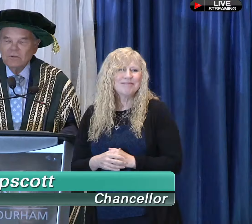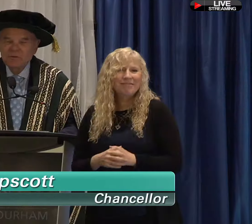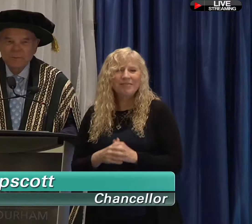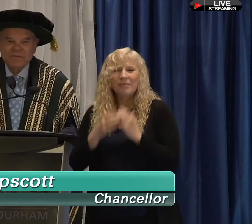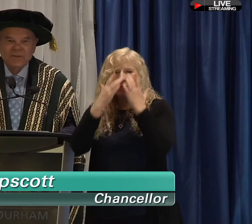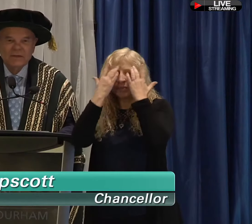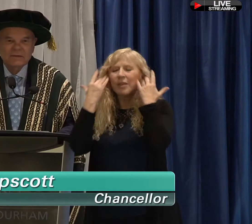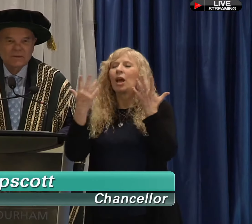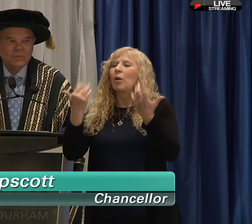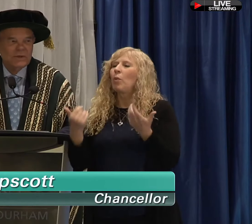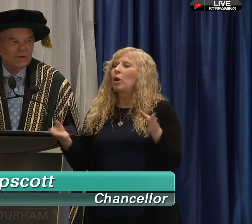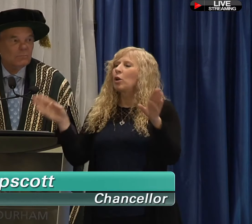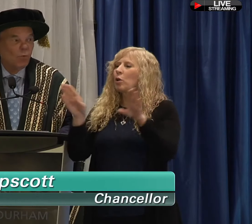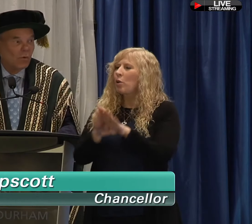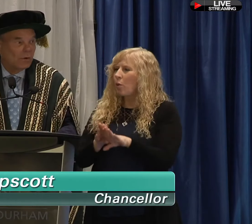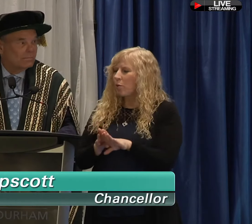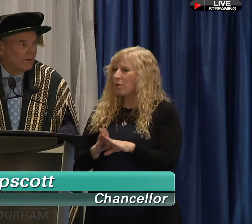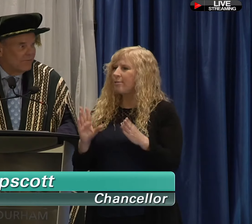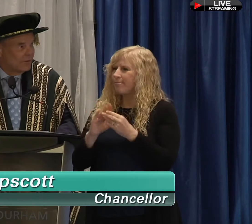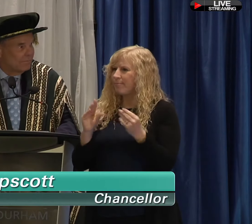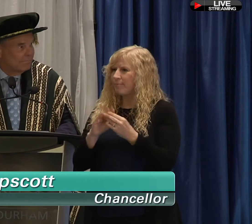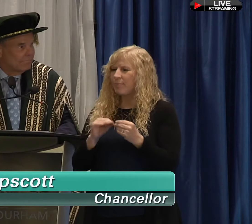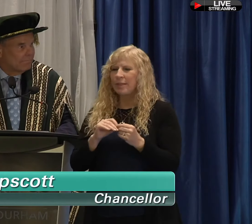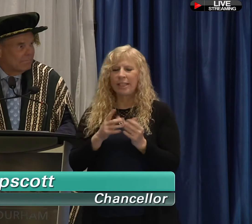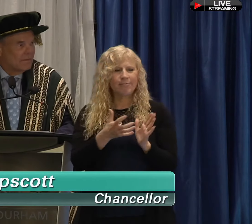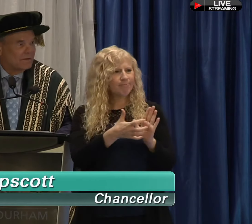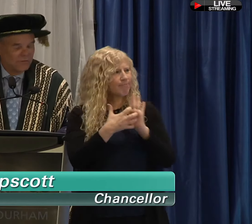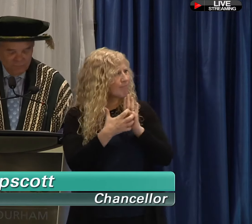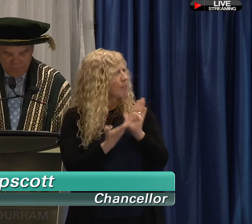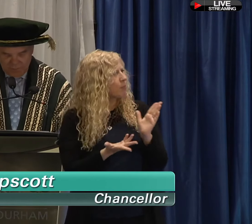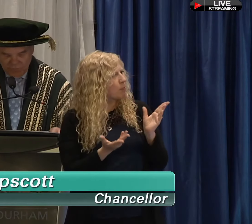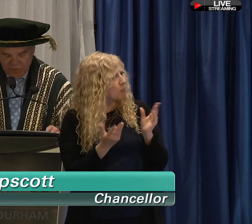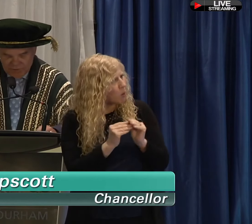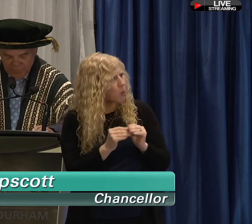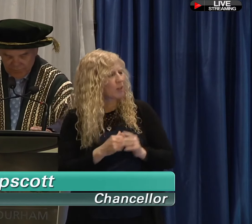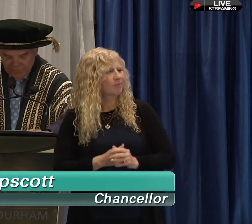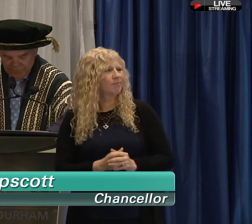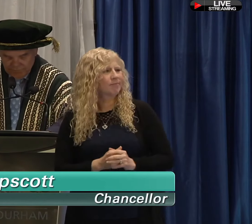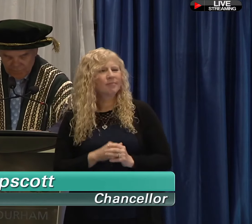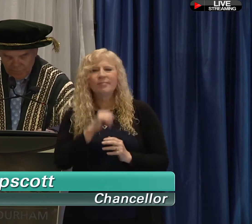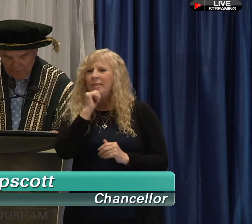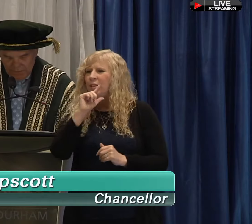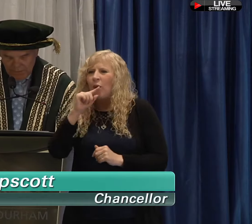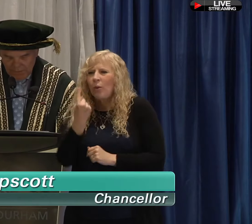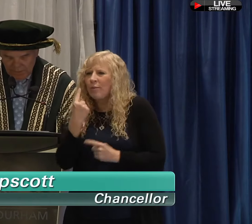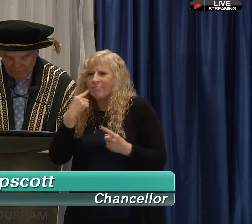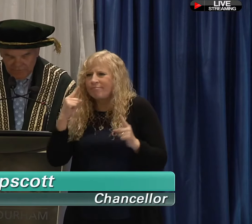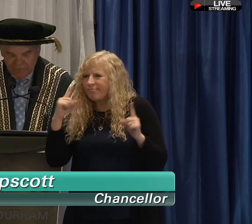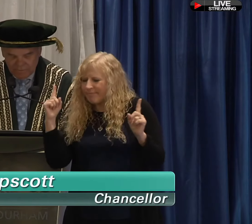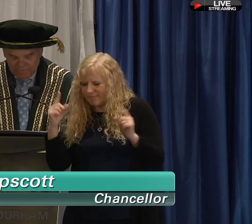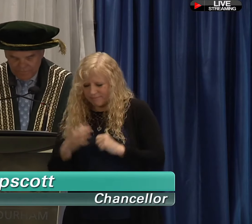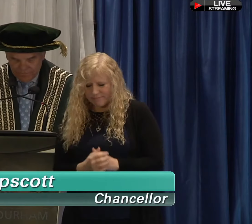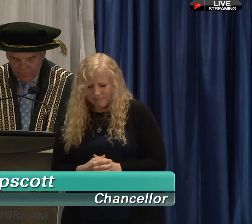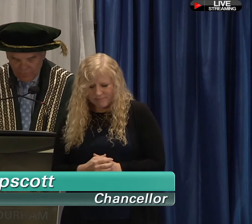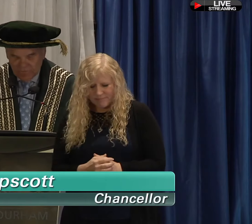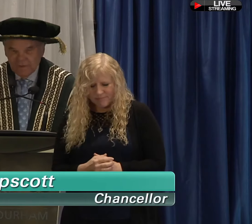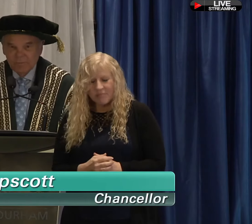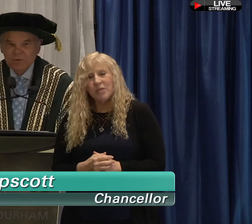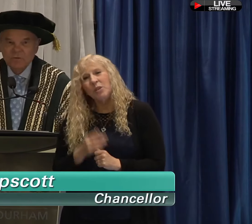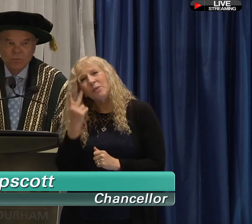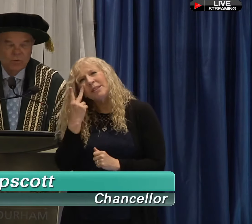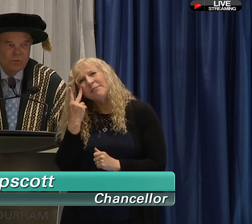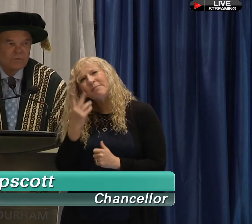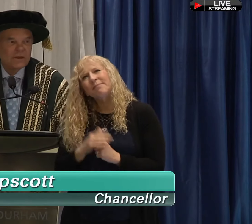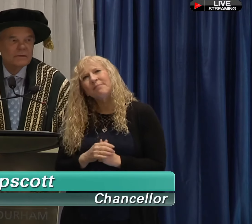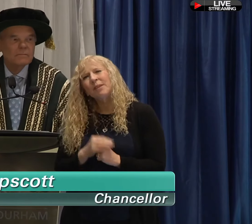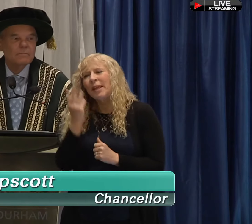I'd like to close by saying that we need more of you than just being prosperous. You see, when you think